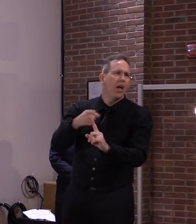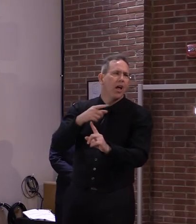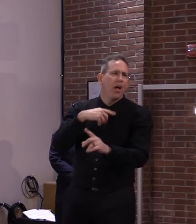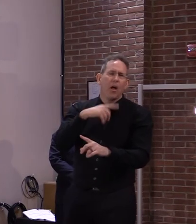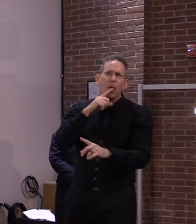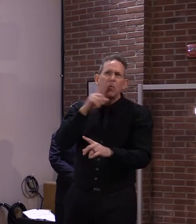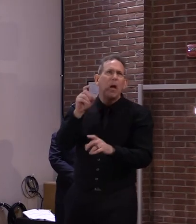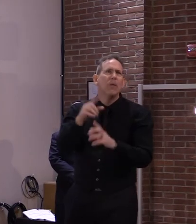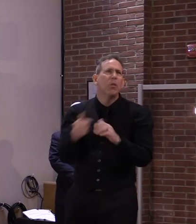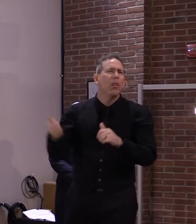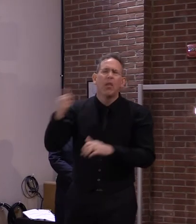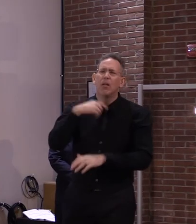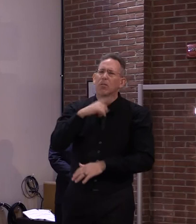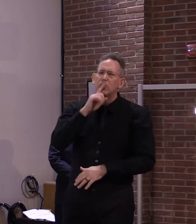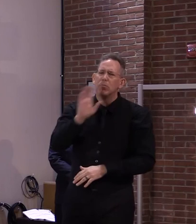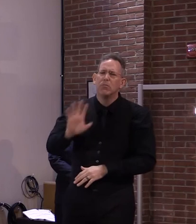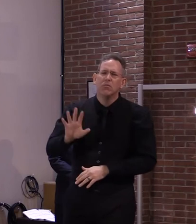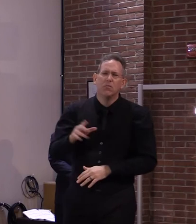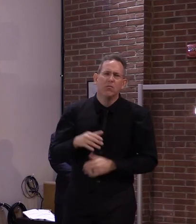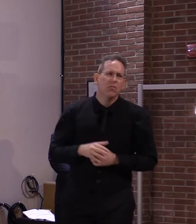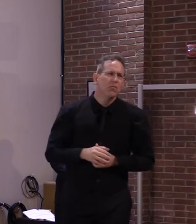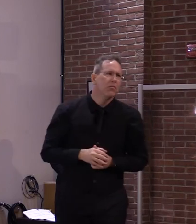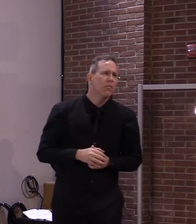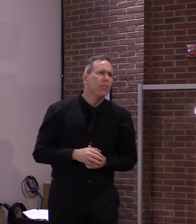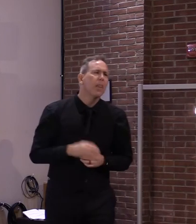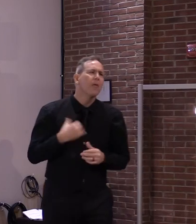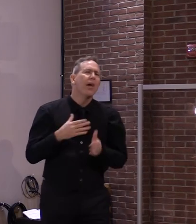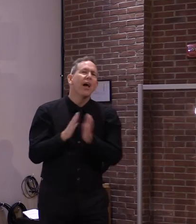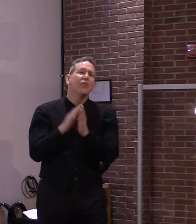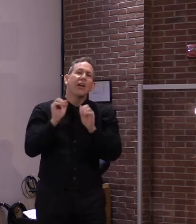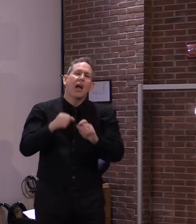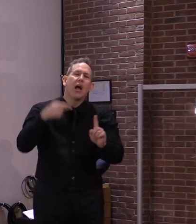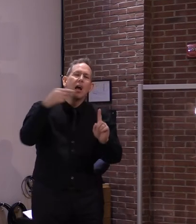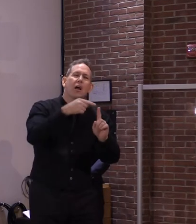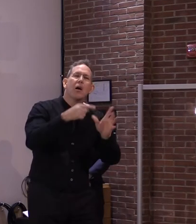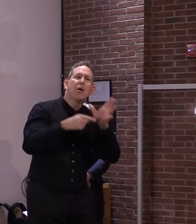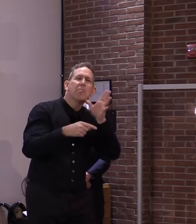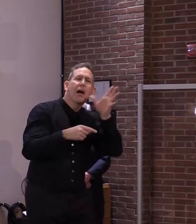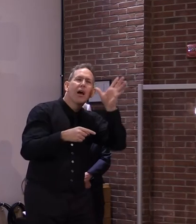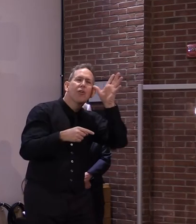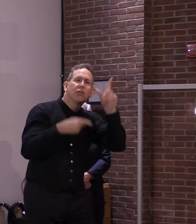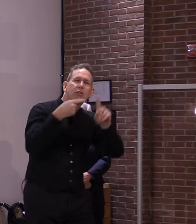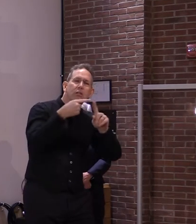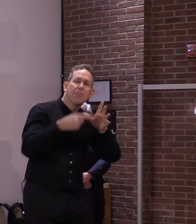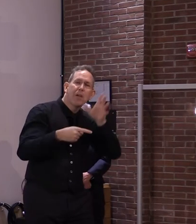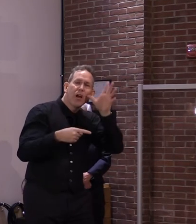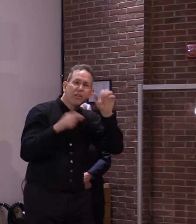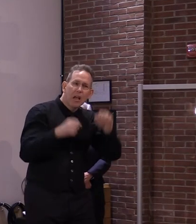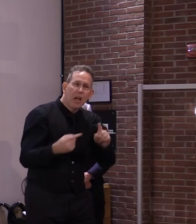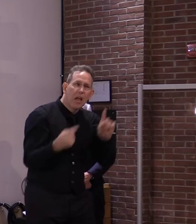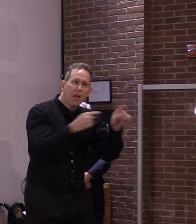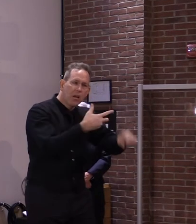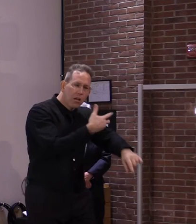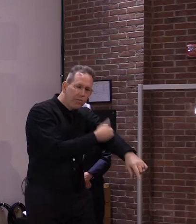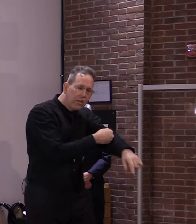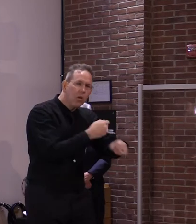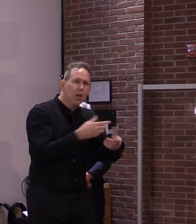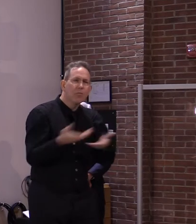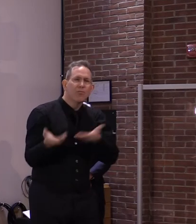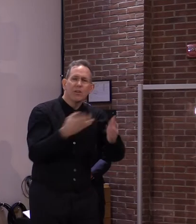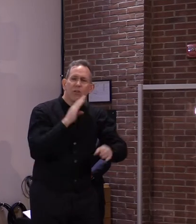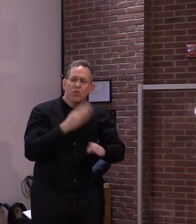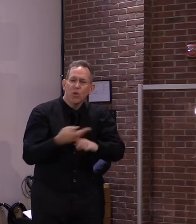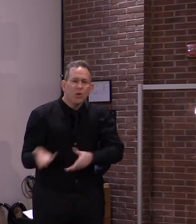wondering if parents of immunocompromised patients who can't get a vaccine might be considered because of their age only might be